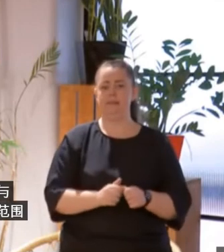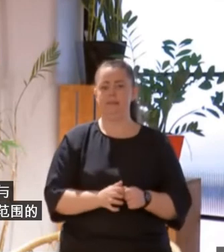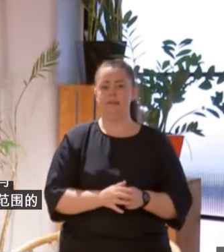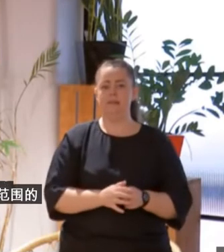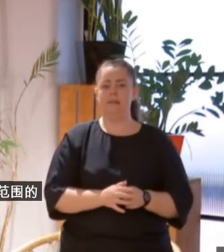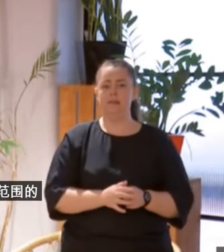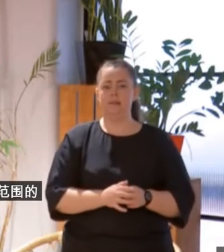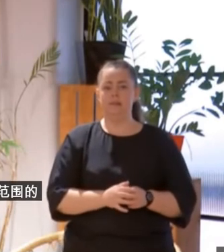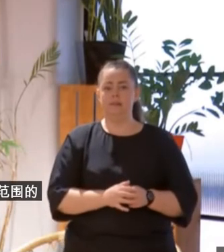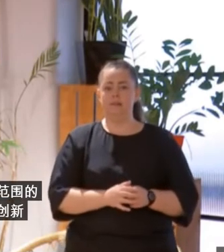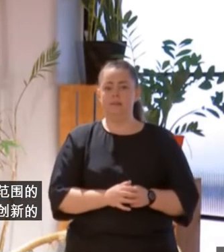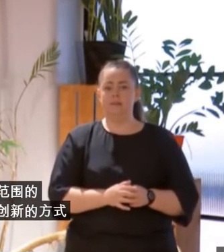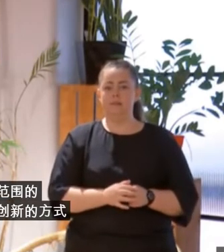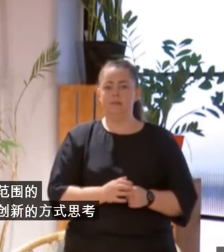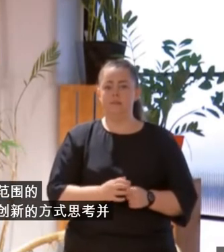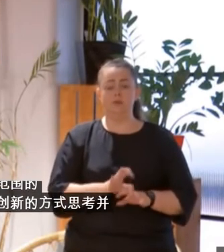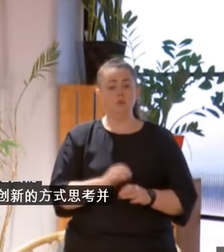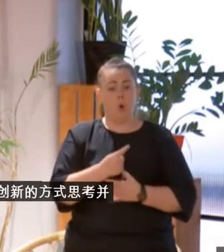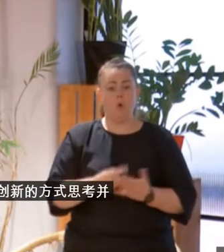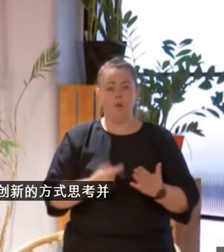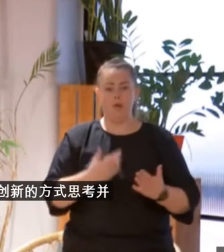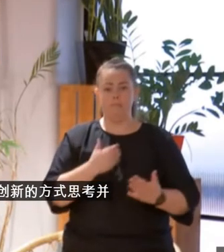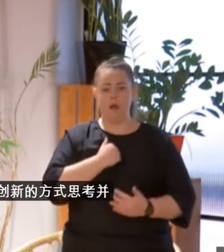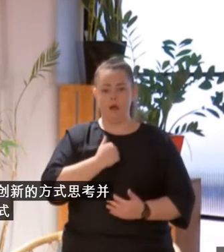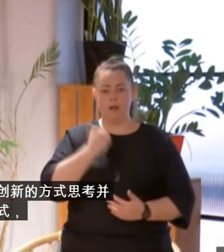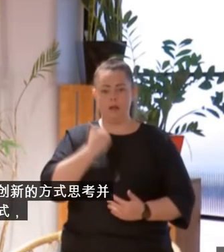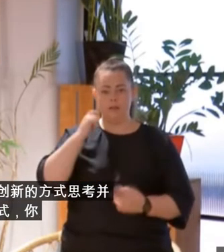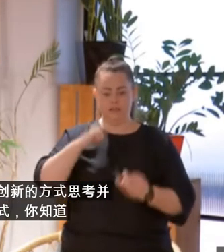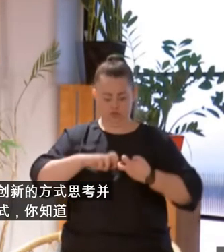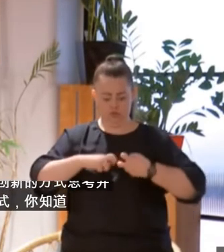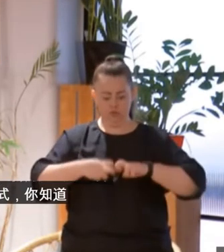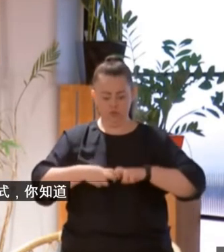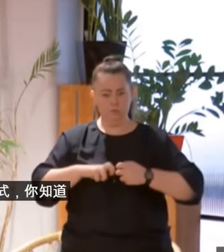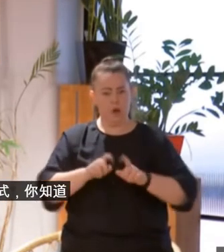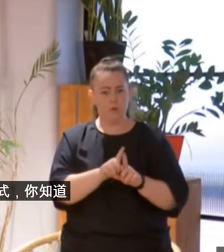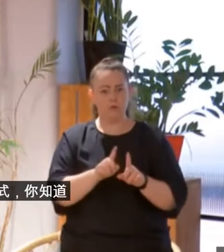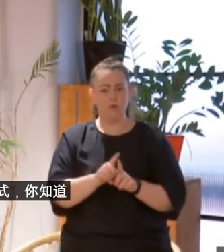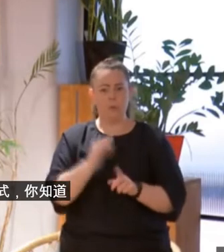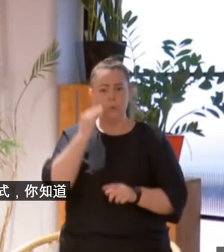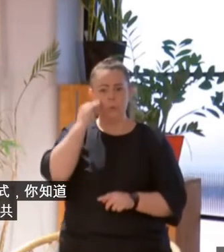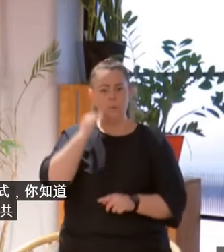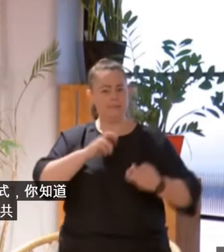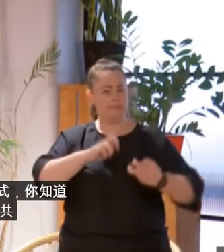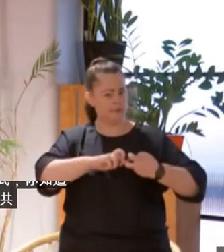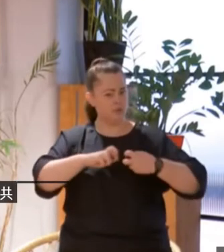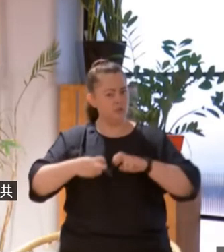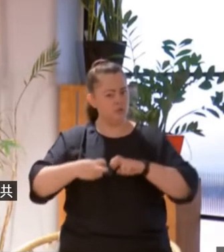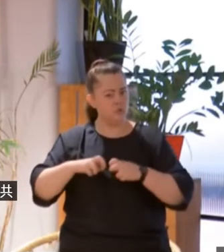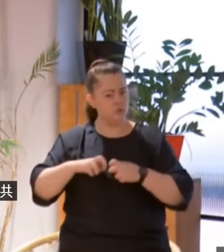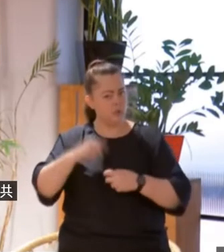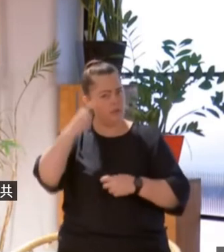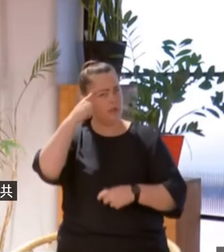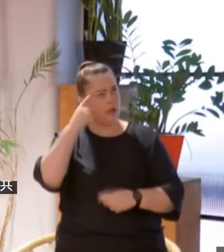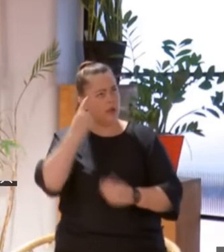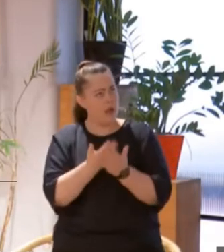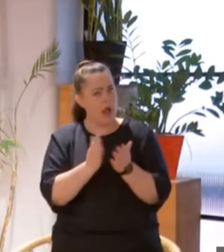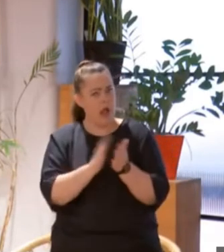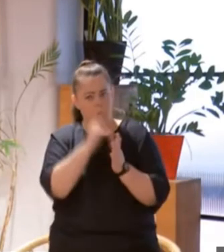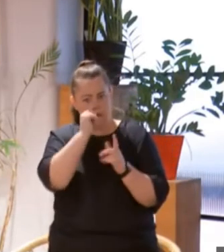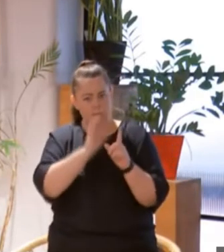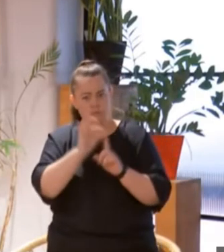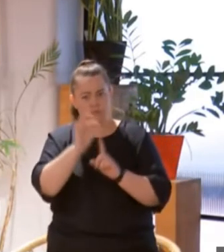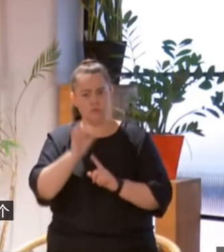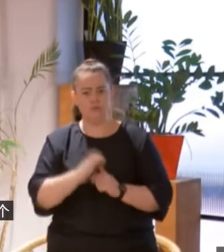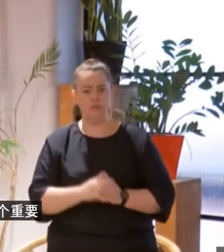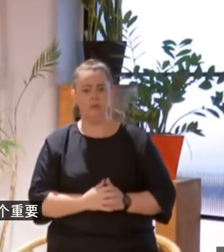or a whole range of issues, is to think innovatively and look at better ways of doing things. You know, there's no doubt, whilst you're in public life, you don't